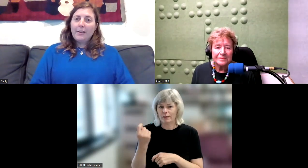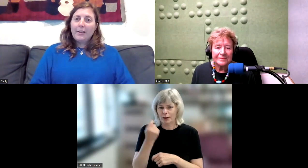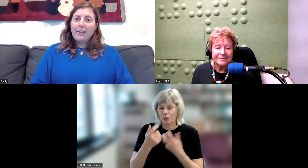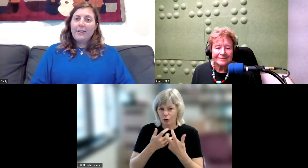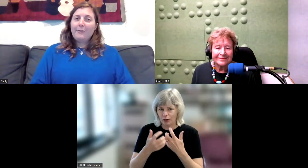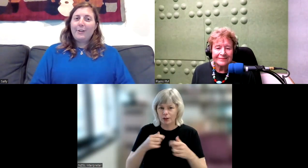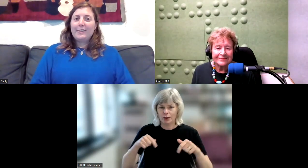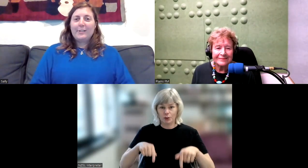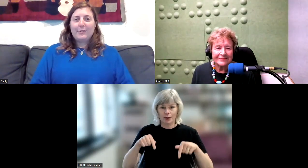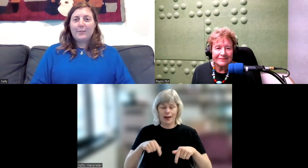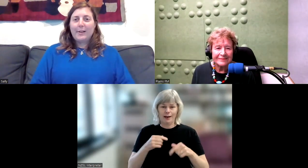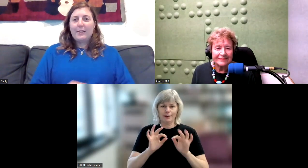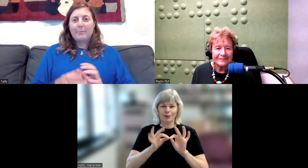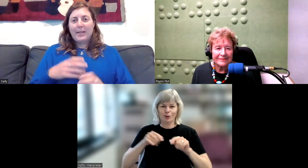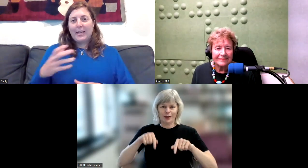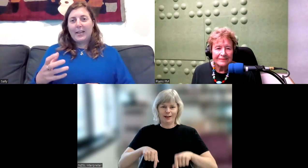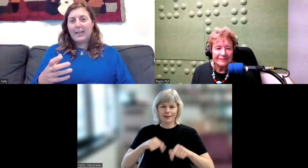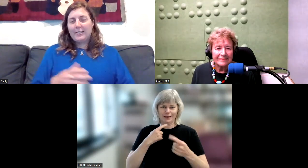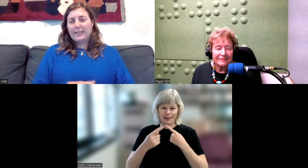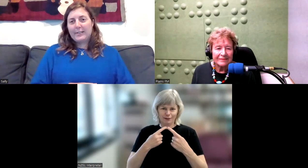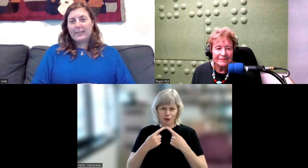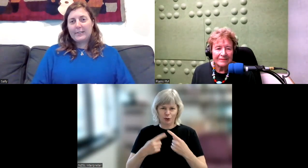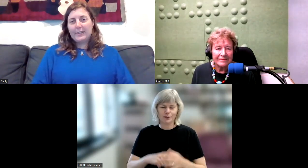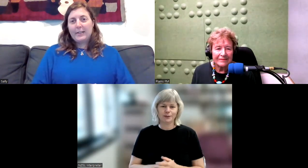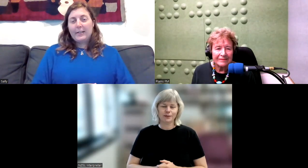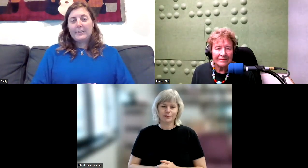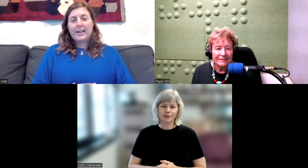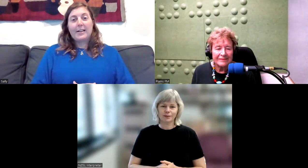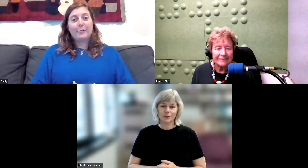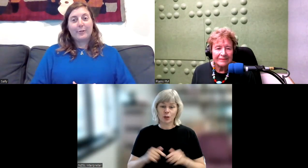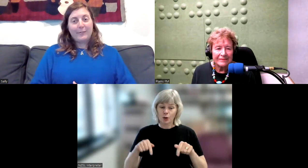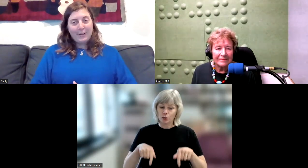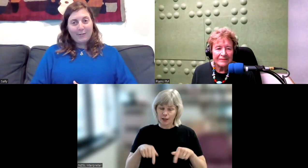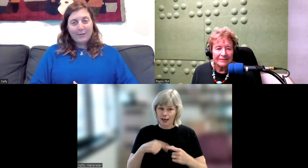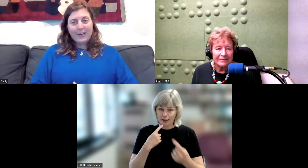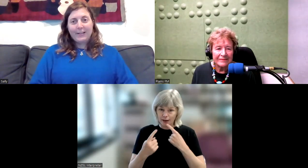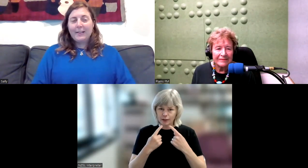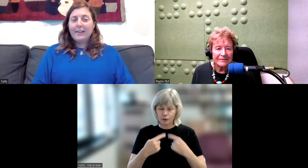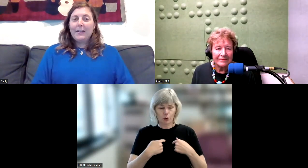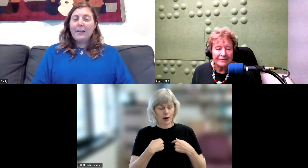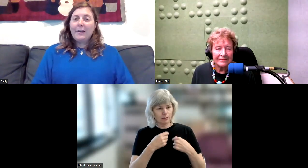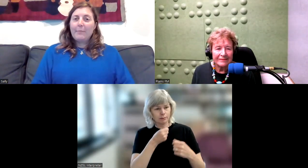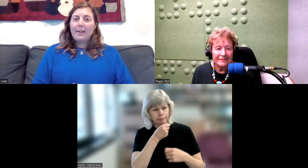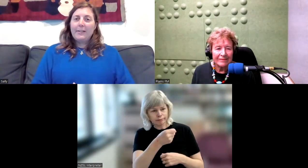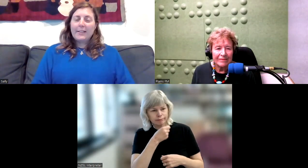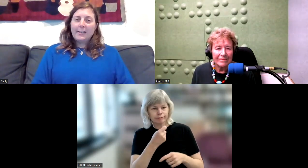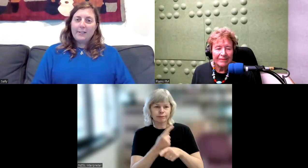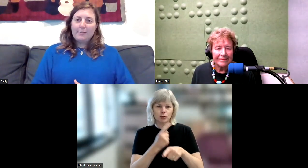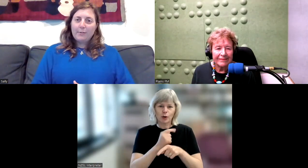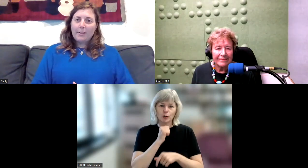In the first interview with me and Kay, she's just signing for the video recording. And in the second interview with